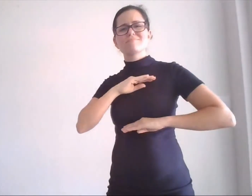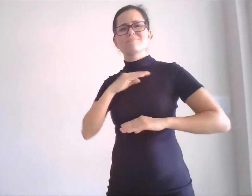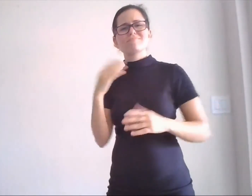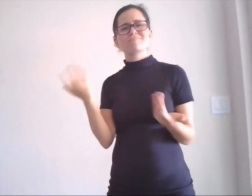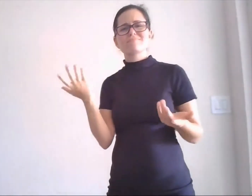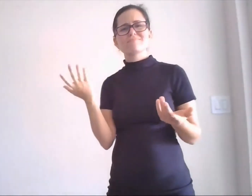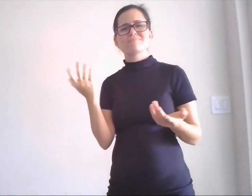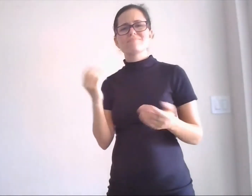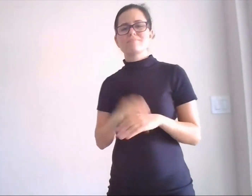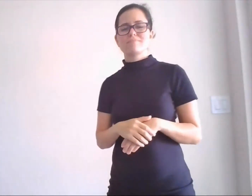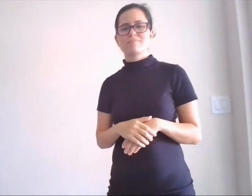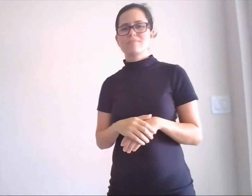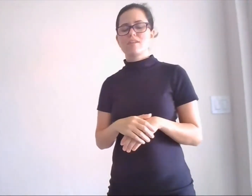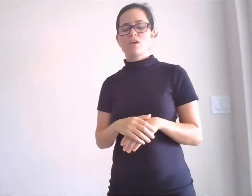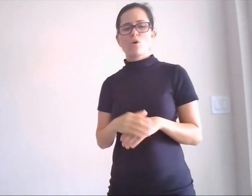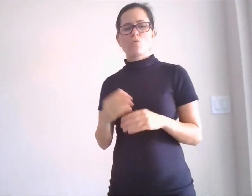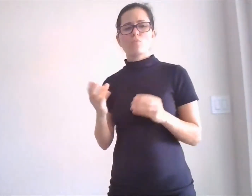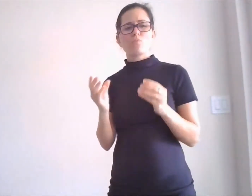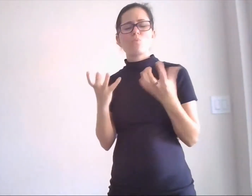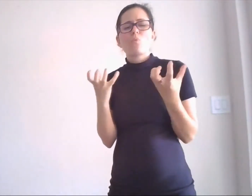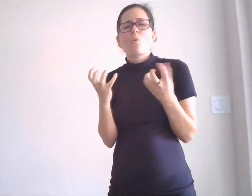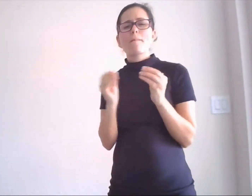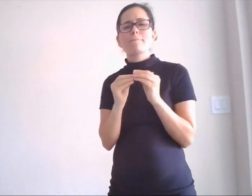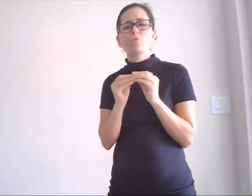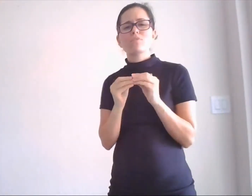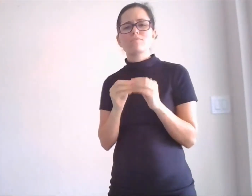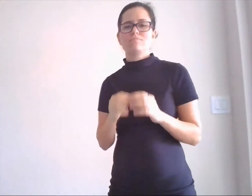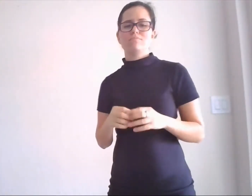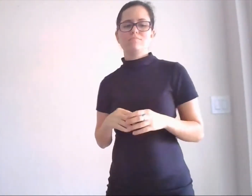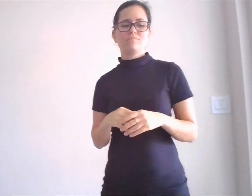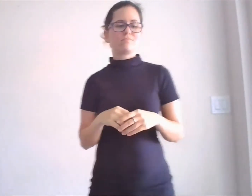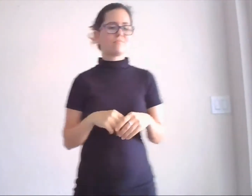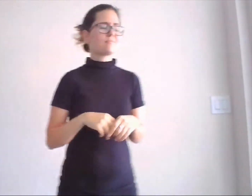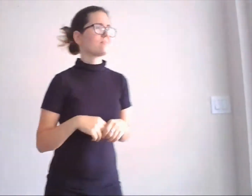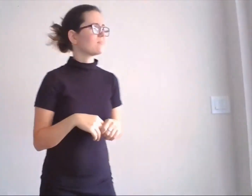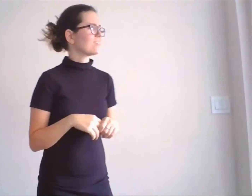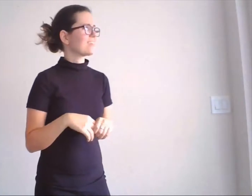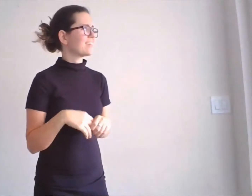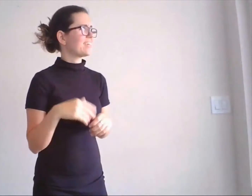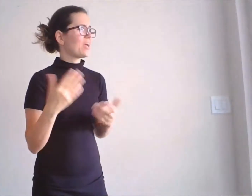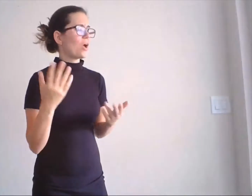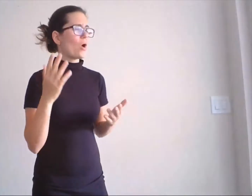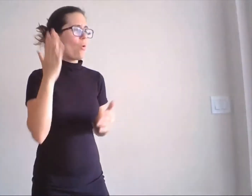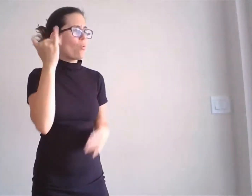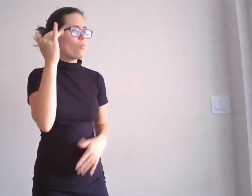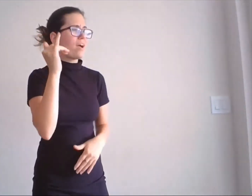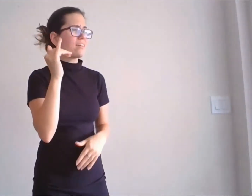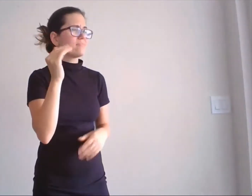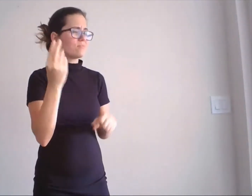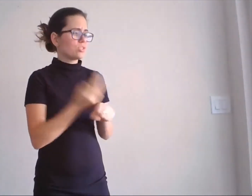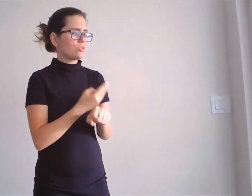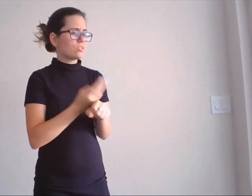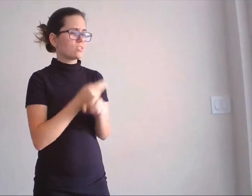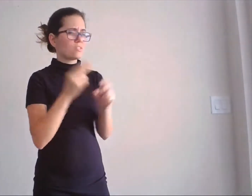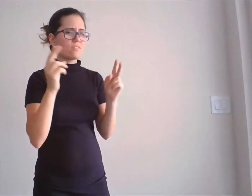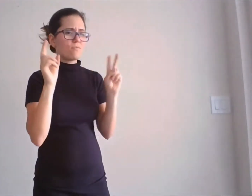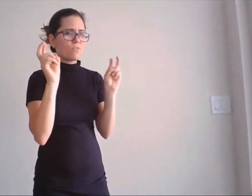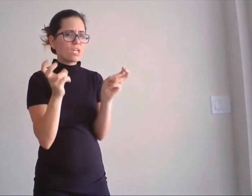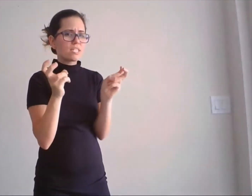So let me ask you, is that what this is about? And I think as a human, I'm not saying as a man. Okay, I was just asking.